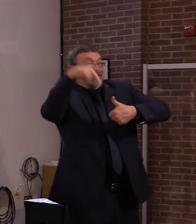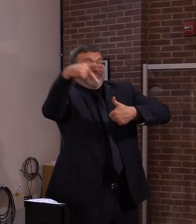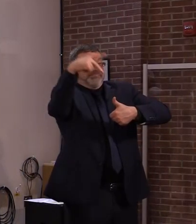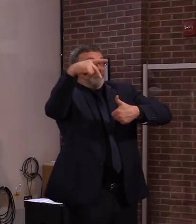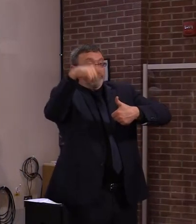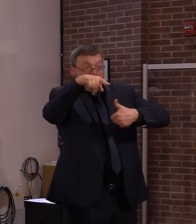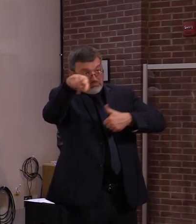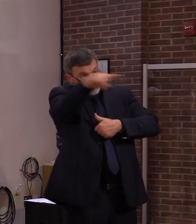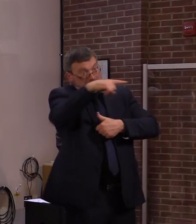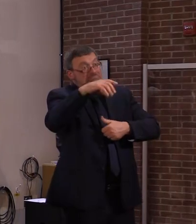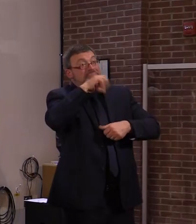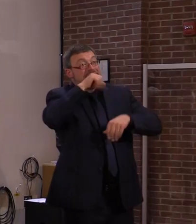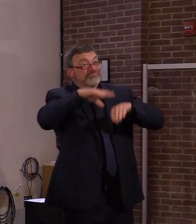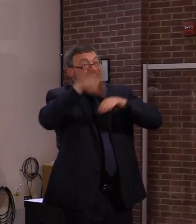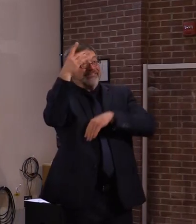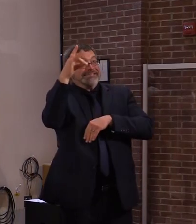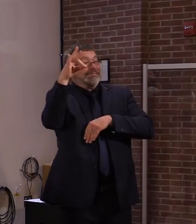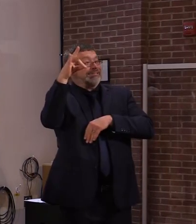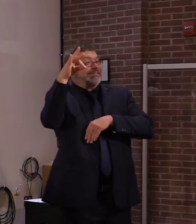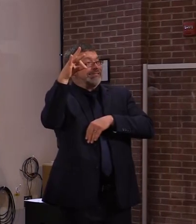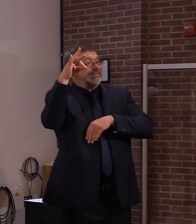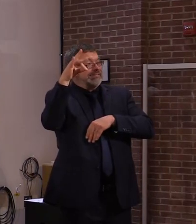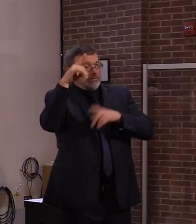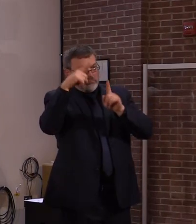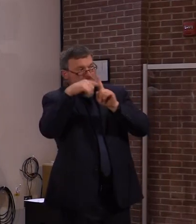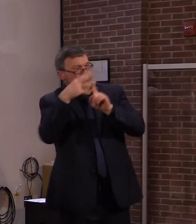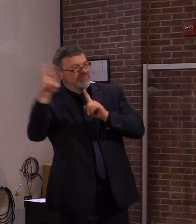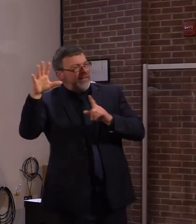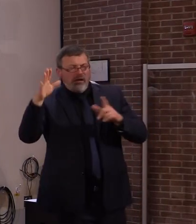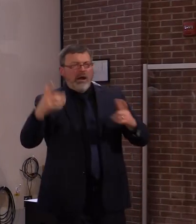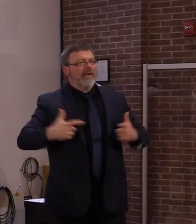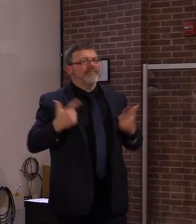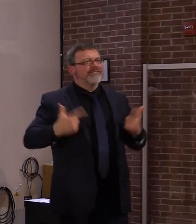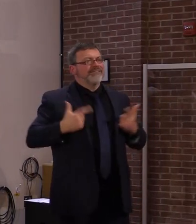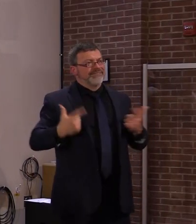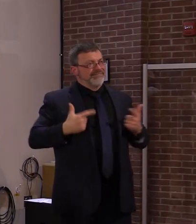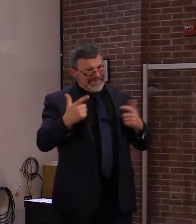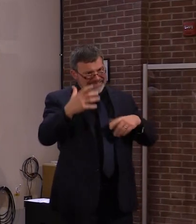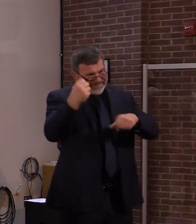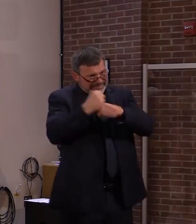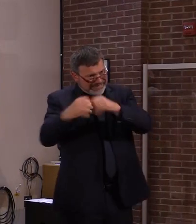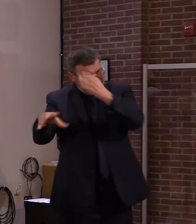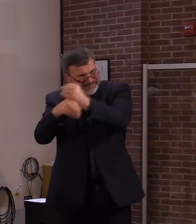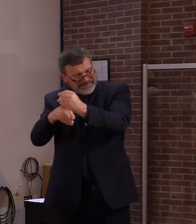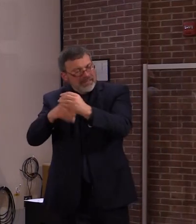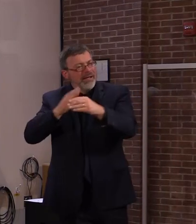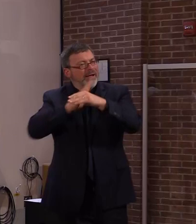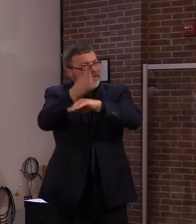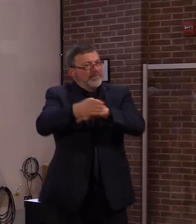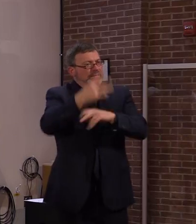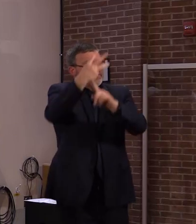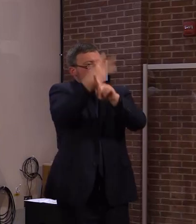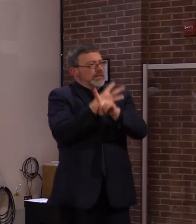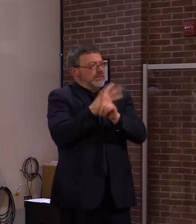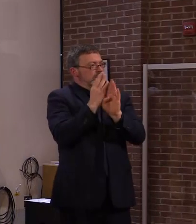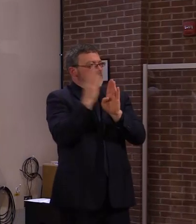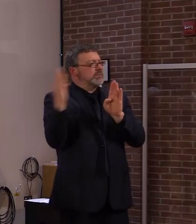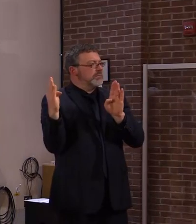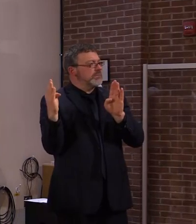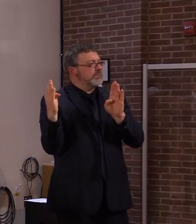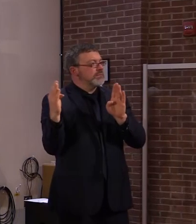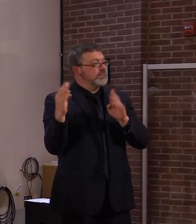you should get a booster if you received your second dose at least 6 months ago and you feel at risk of getting